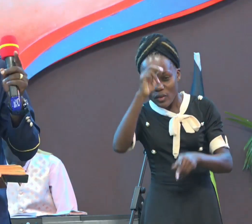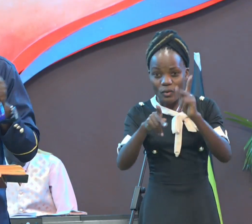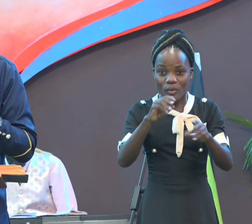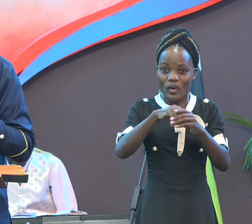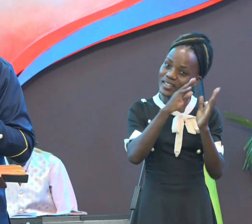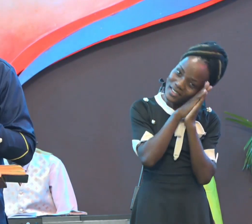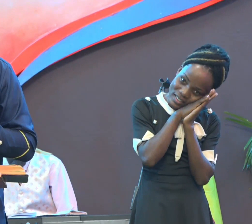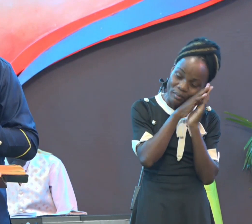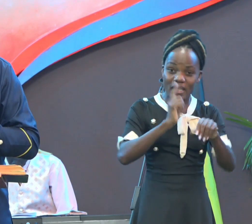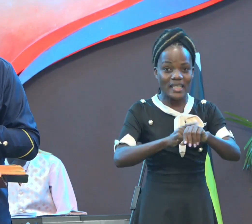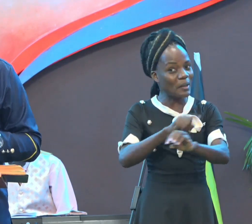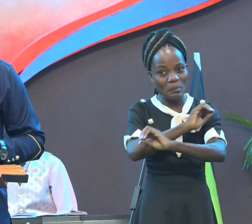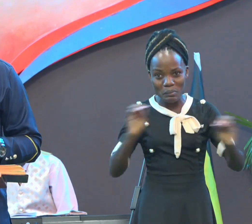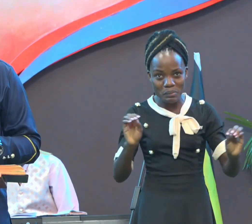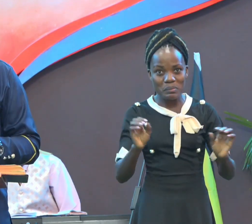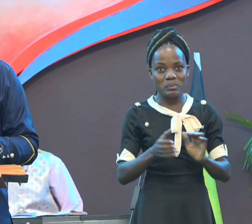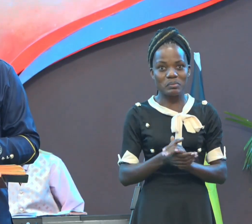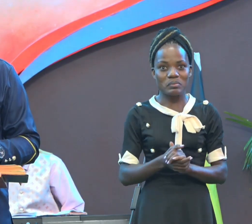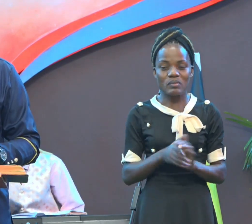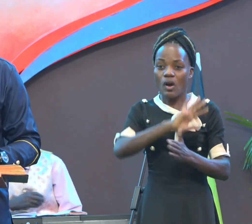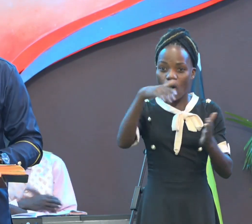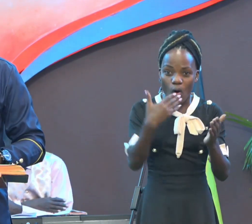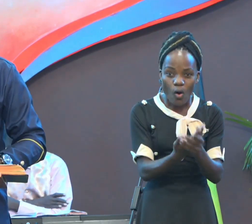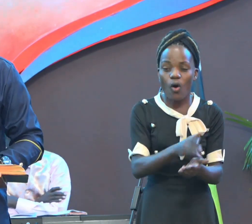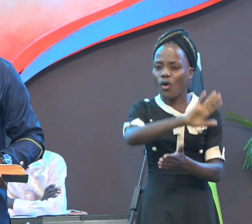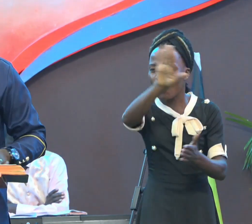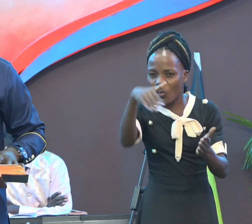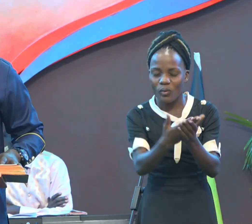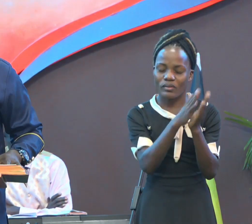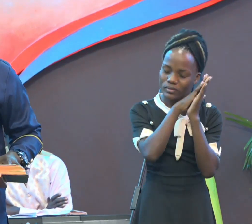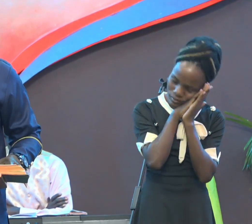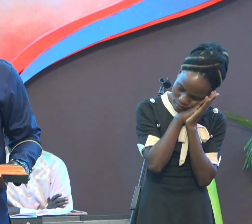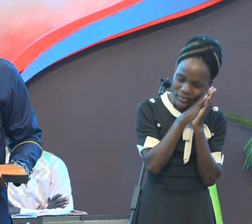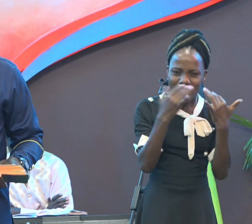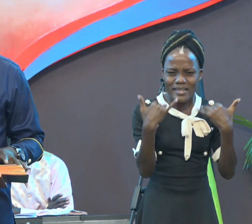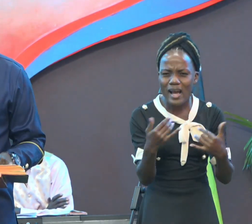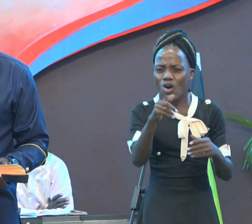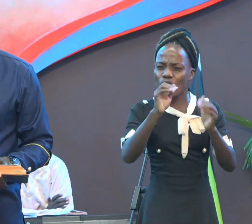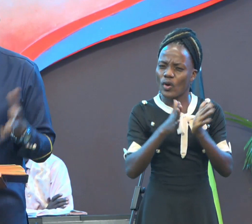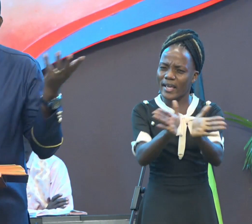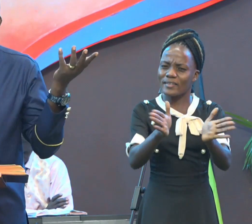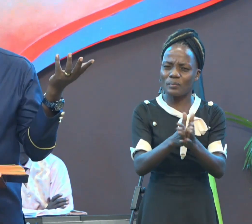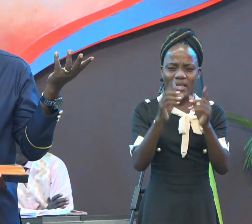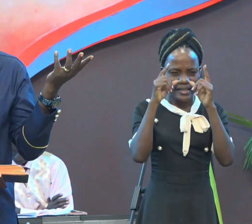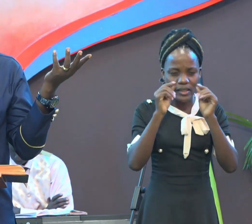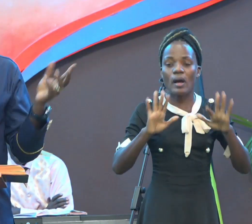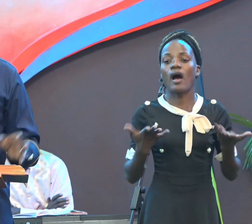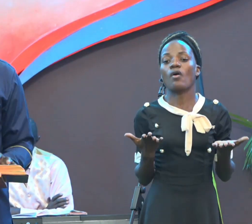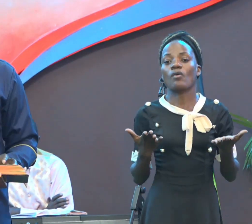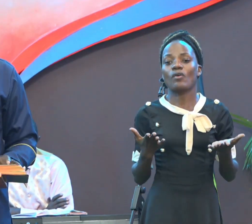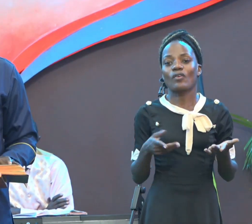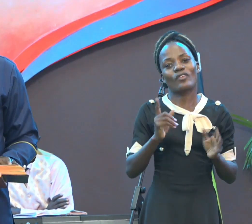There is no way, there is no fool. You're all taken up by the bus of sleep. What is that which takes us?